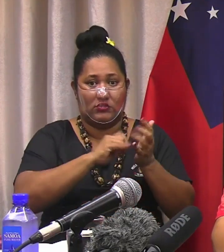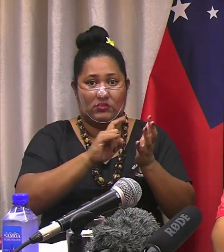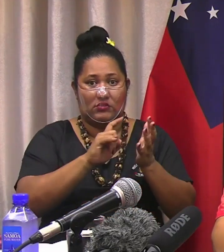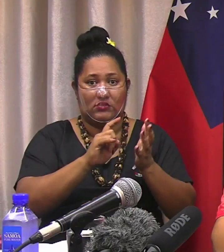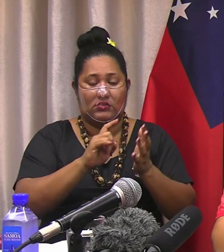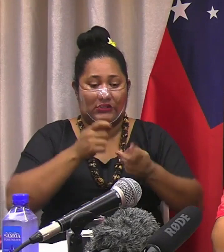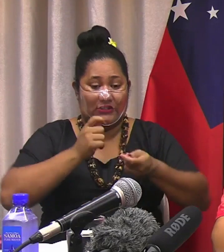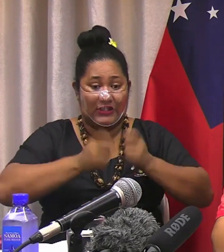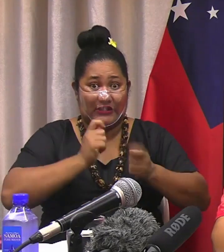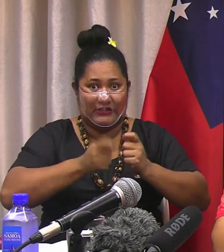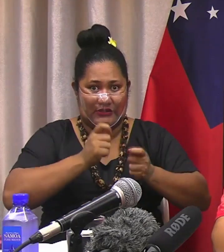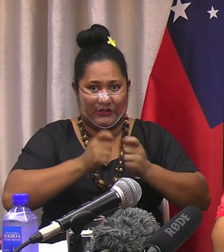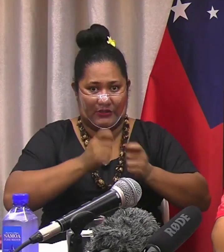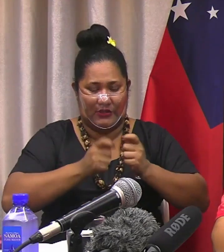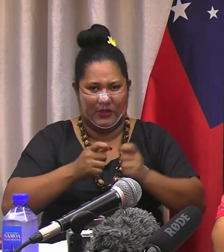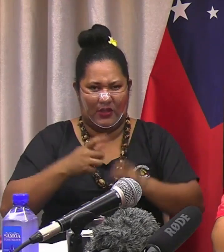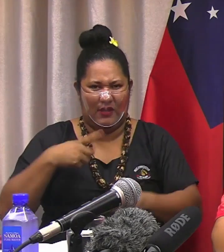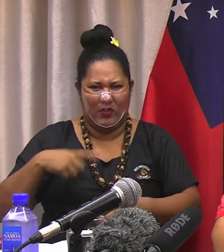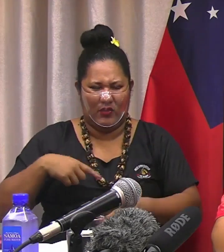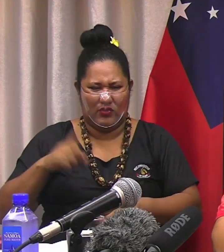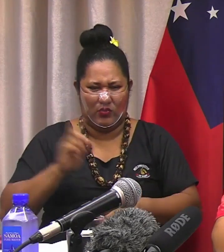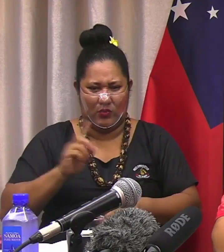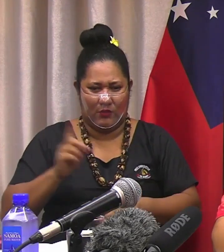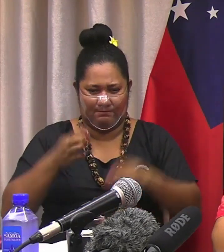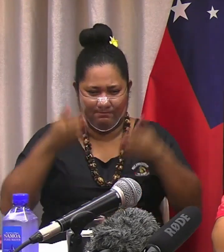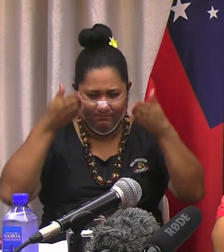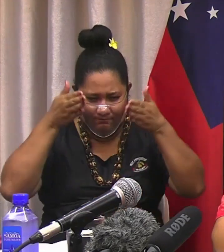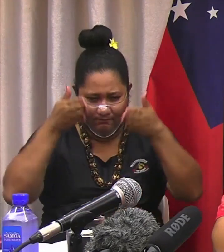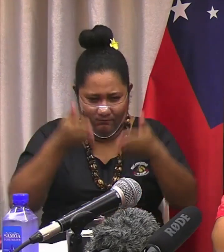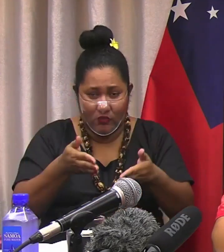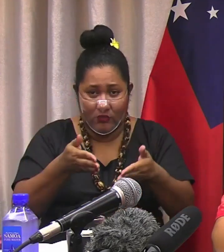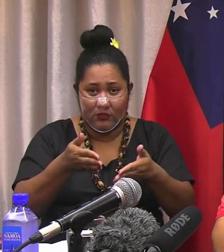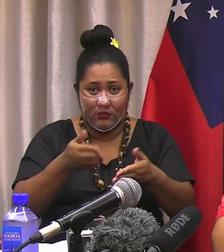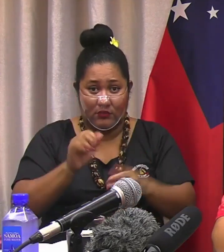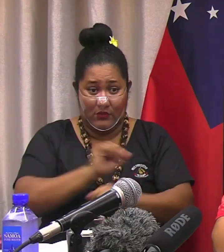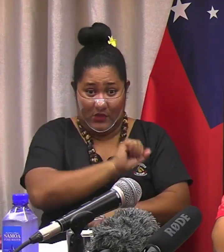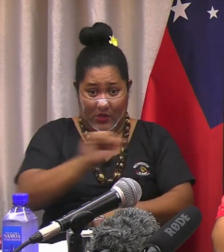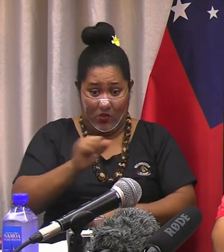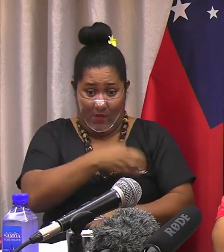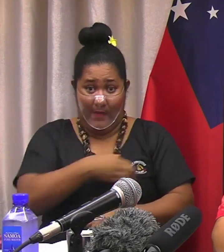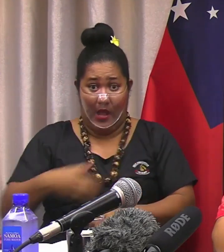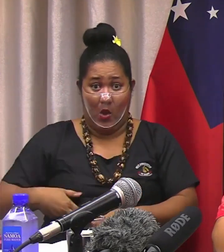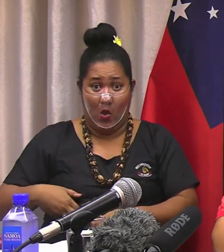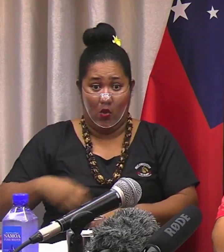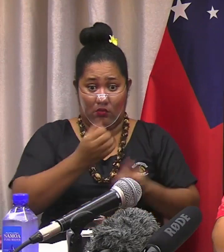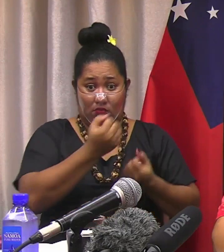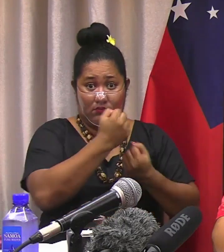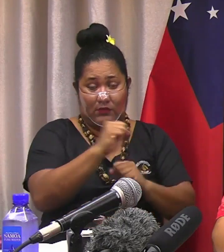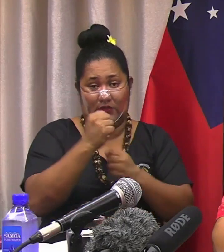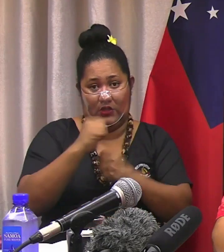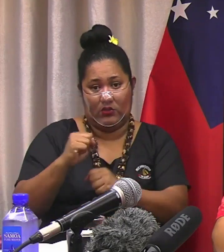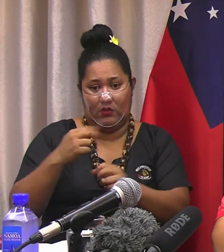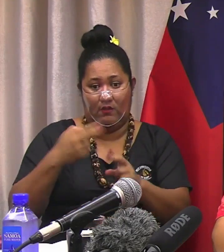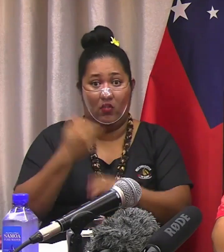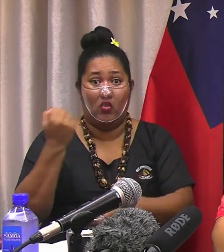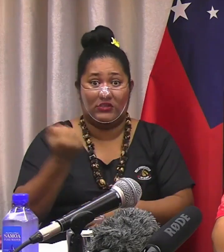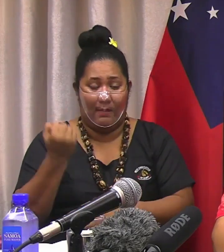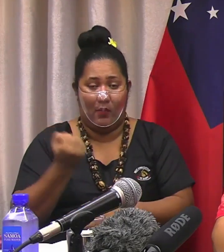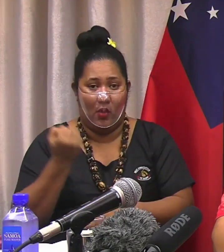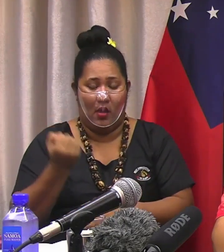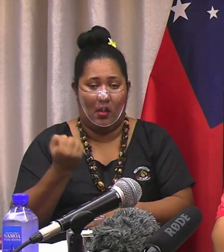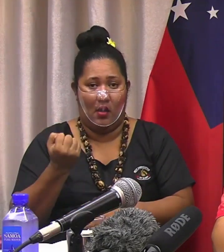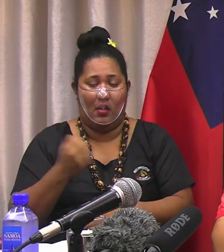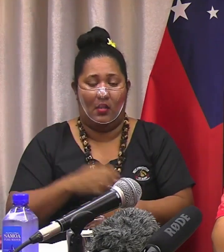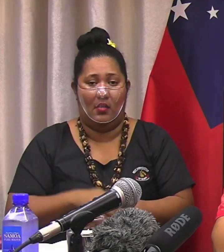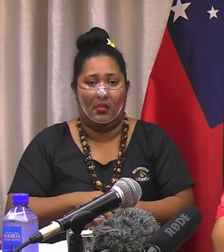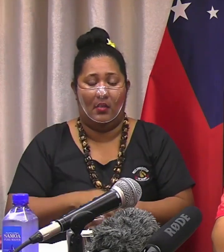Taluai o na ole wha mamafa, ale tātou mālo, ile puipuinga malu o si o tātou watunuu.